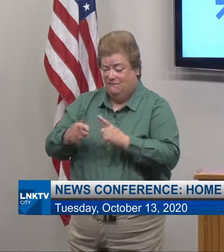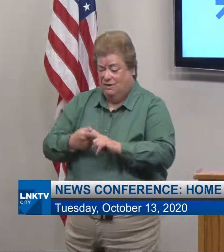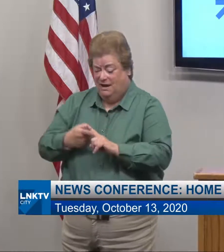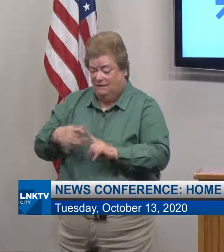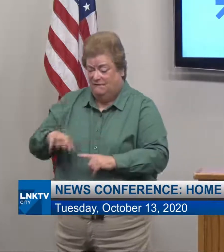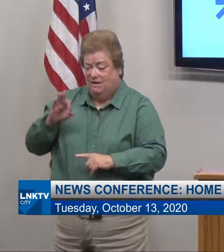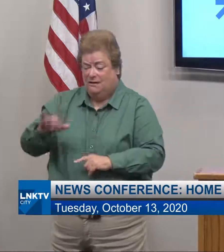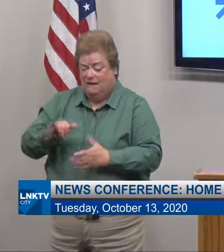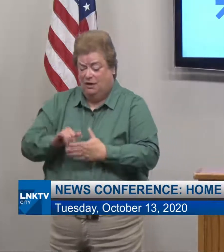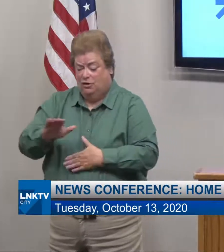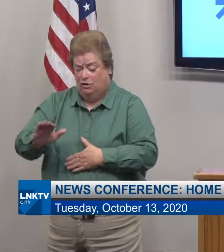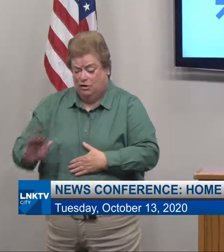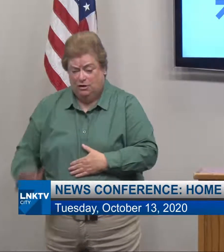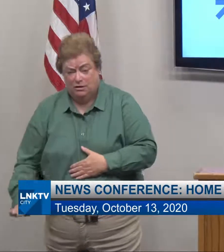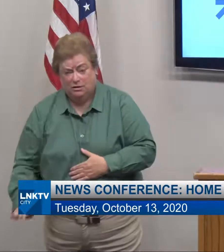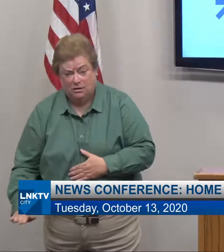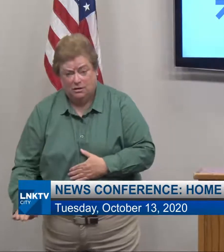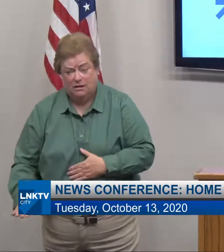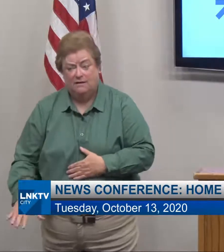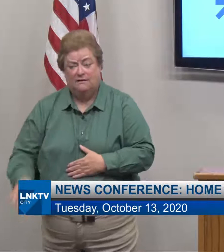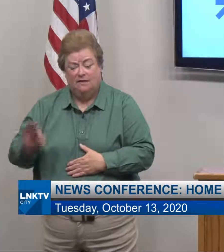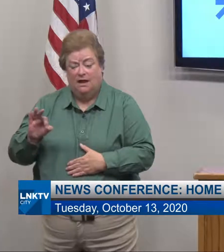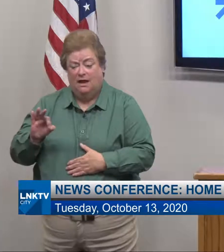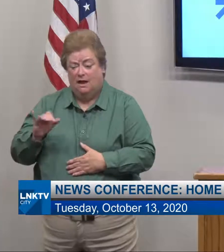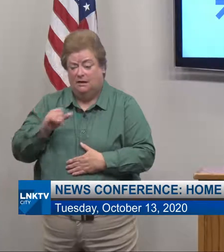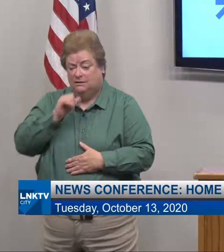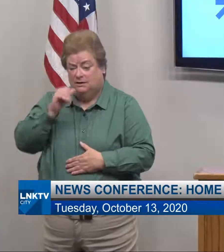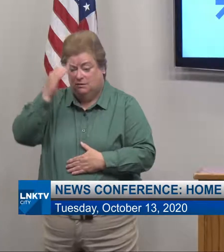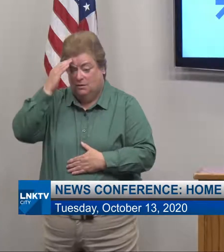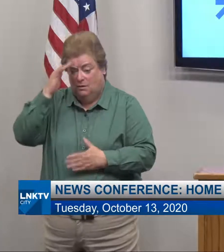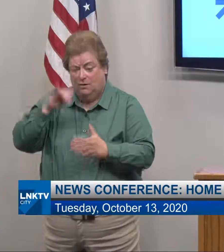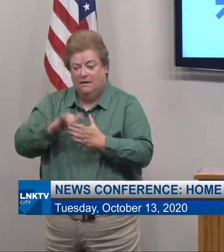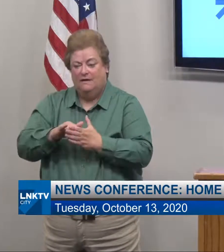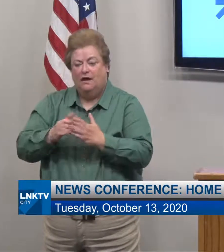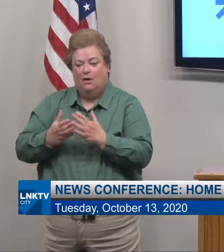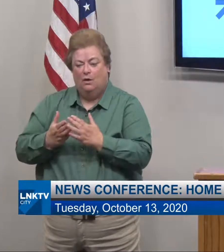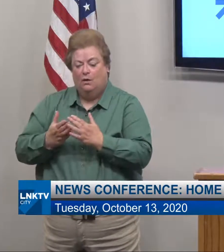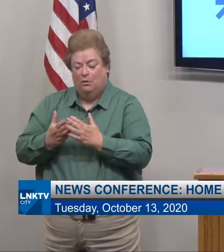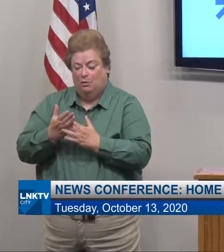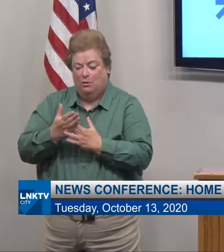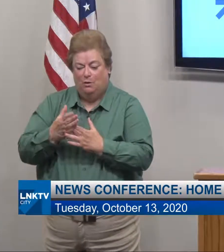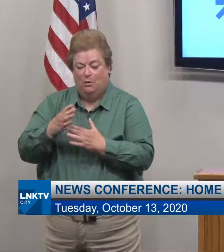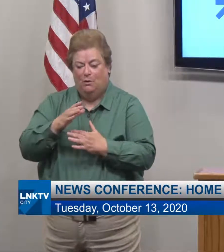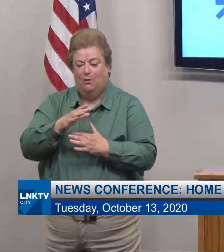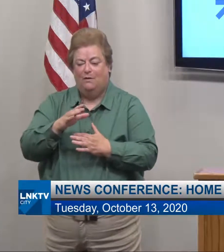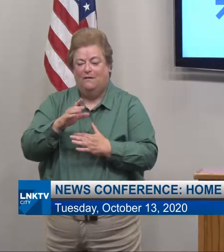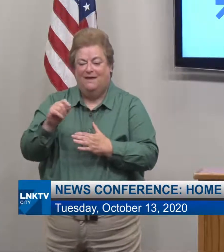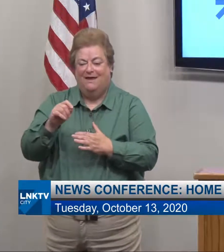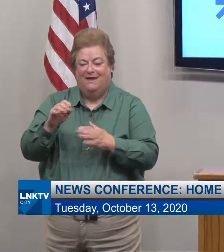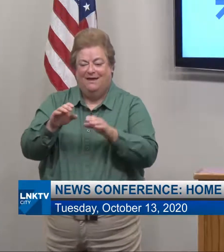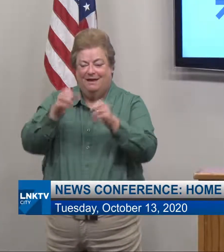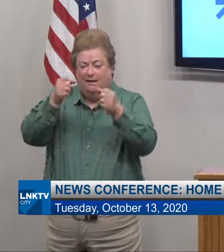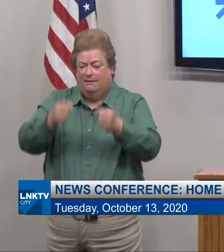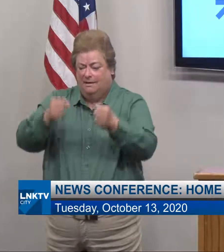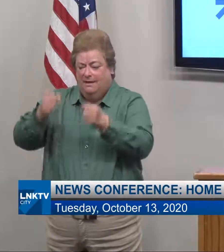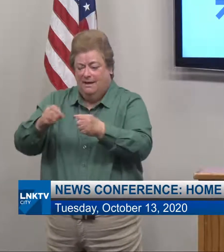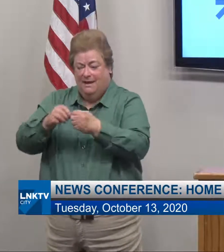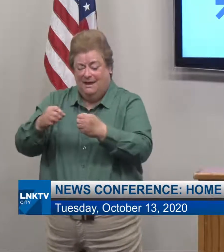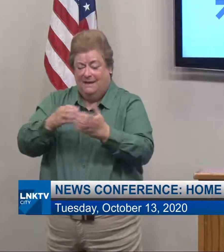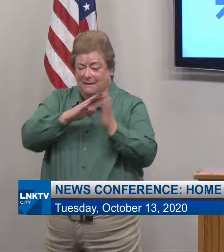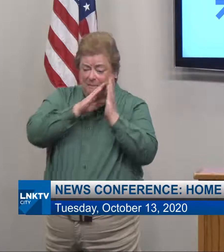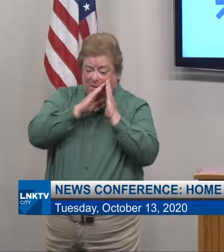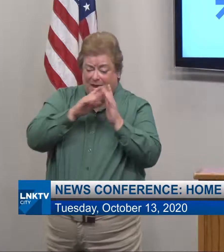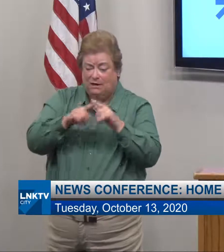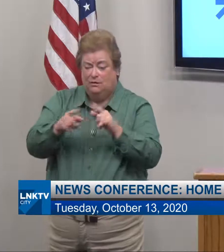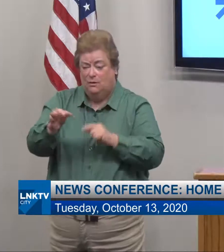that her toddler, unbeknownst to her, had been reaching through the slats of his crib to peel off paint from the wall and to eat